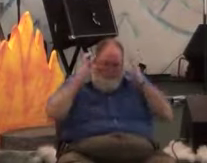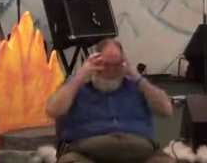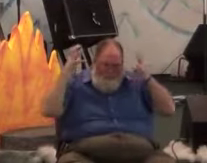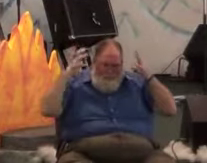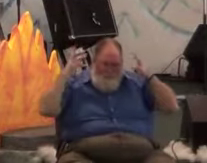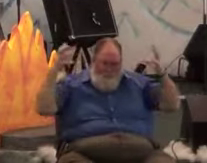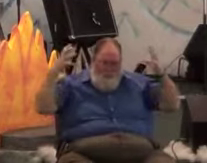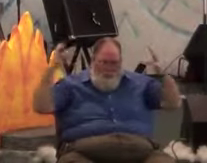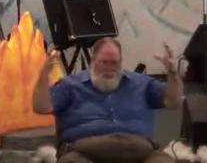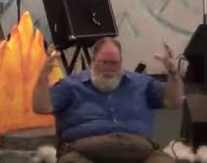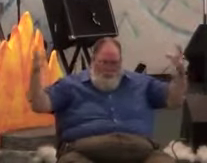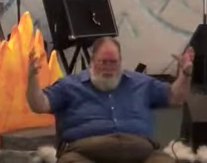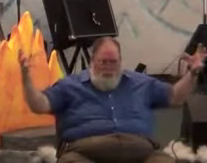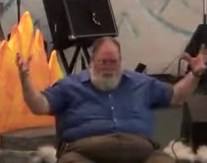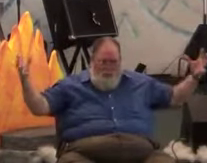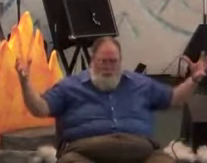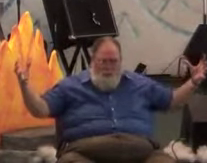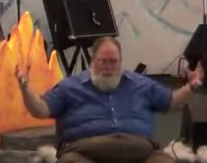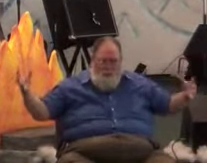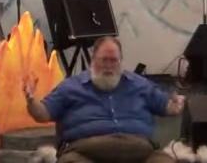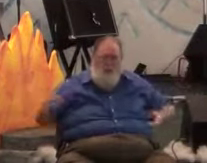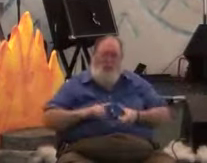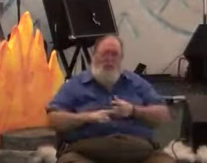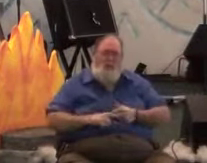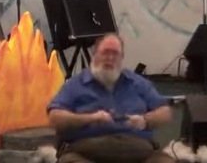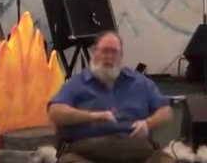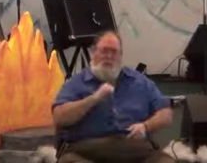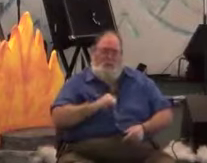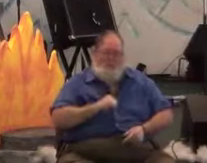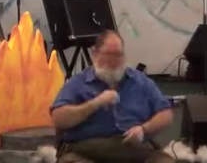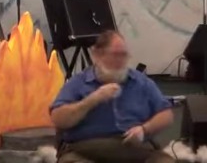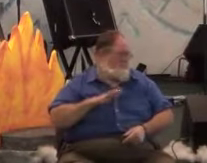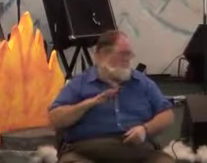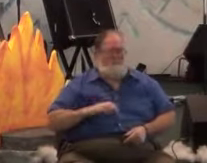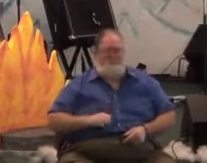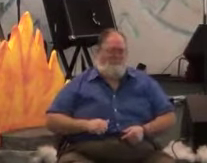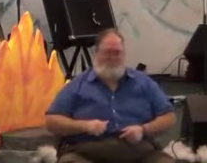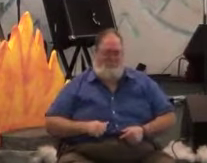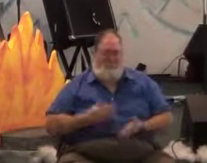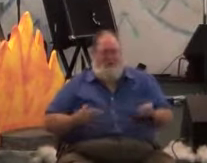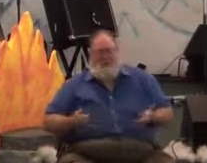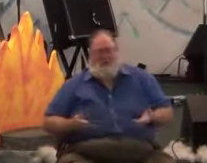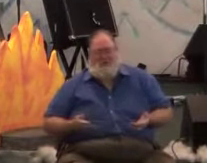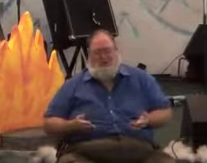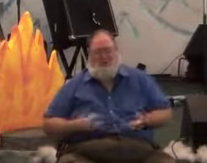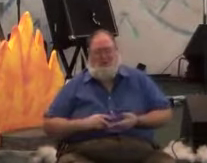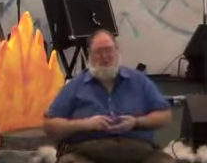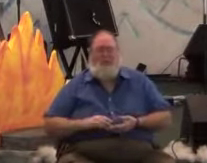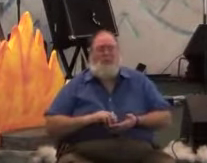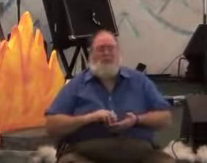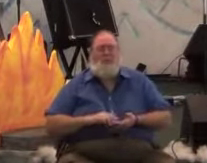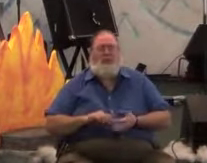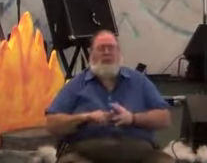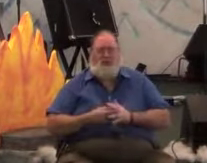and building to the place that we get prideful and arrogant, and then things start falling apart.